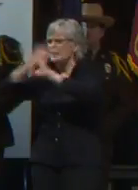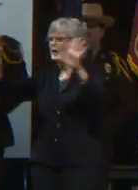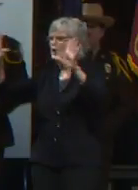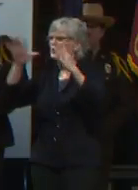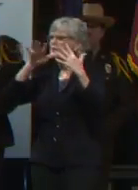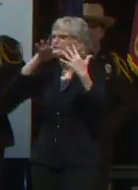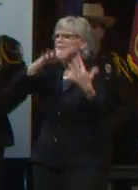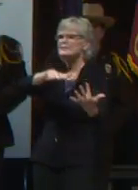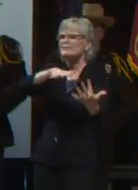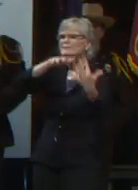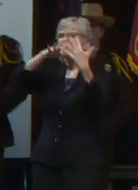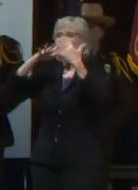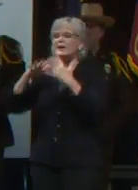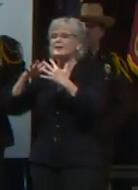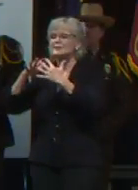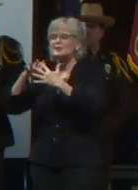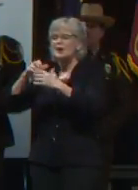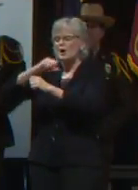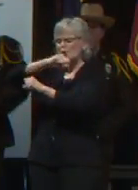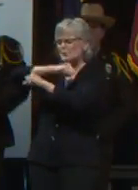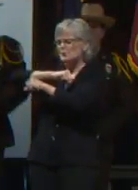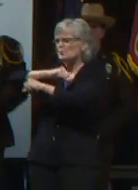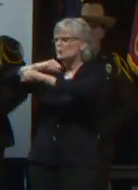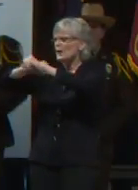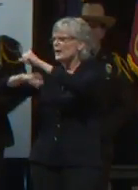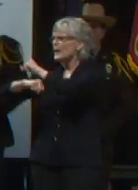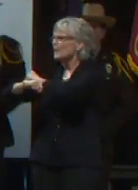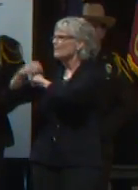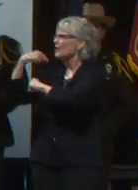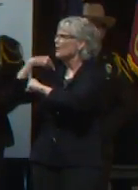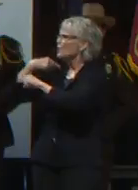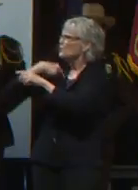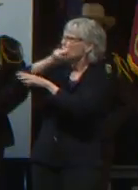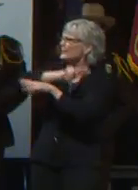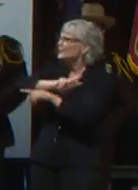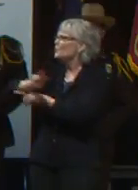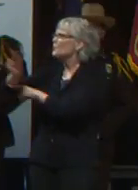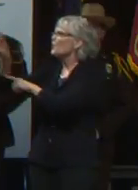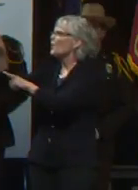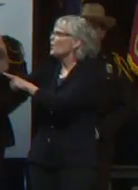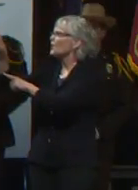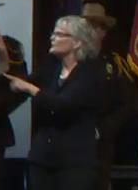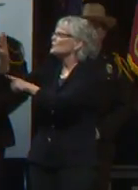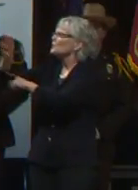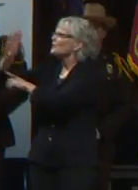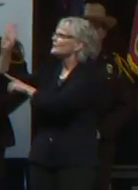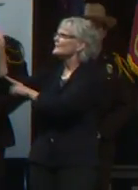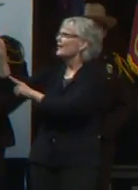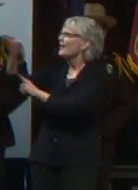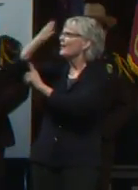perilous fight o'er the ramparts we watched were